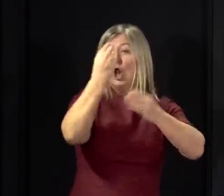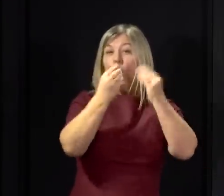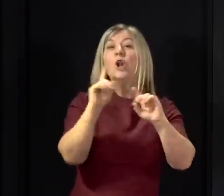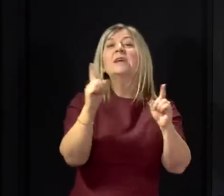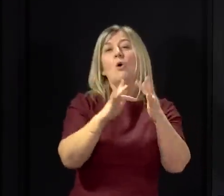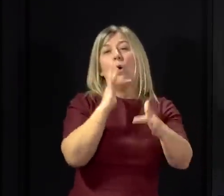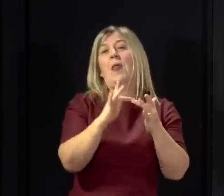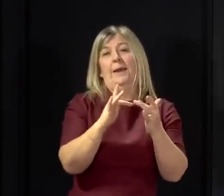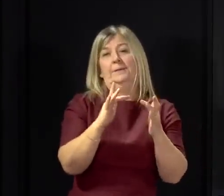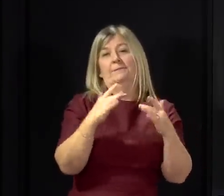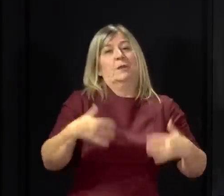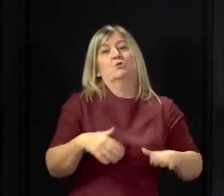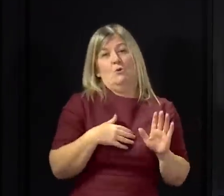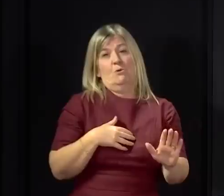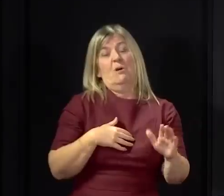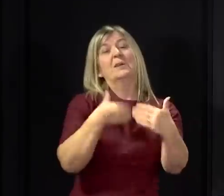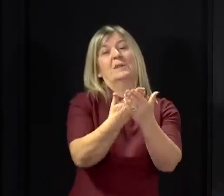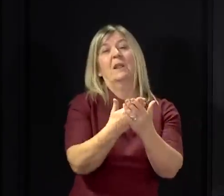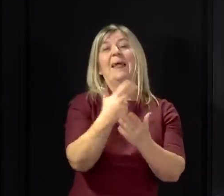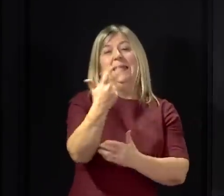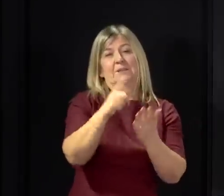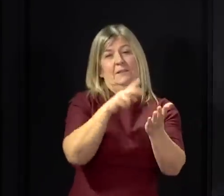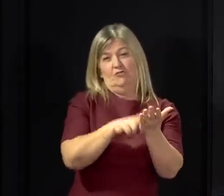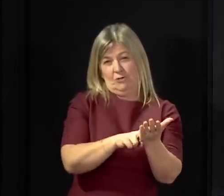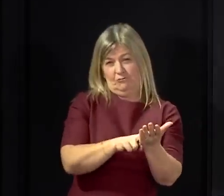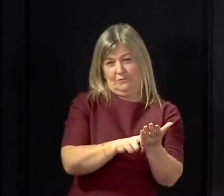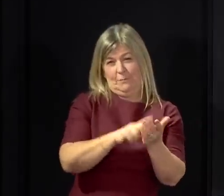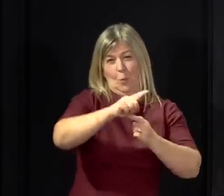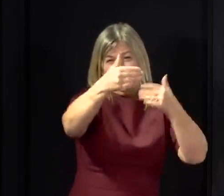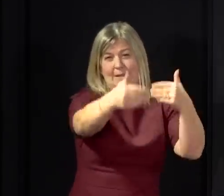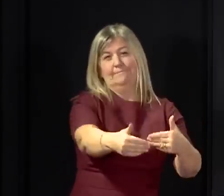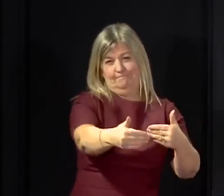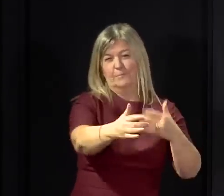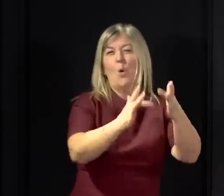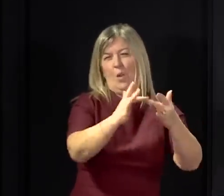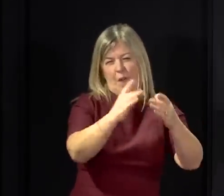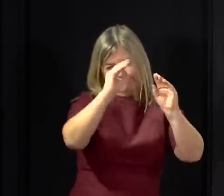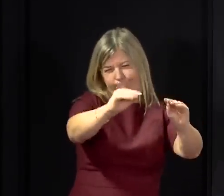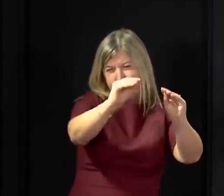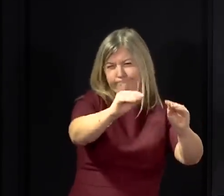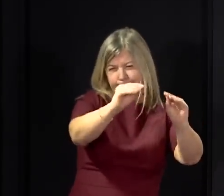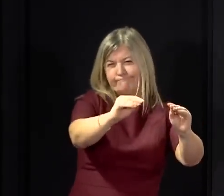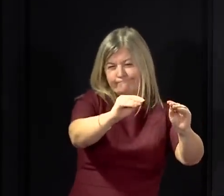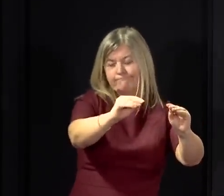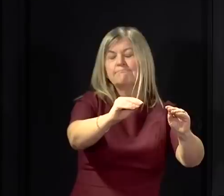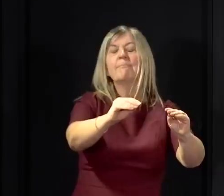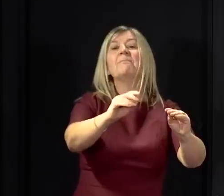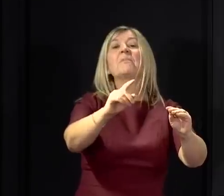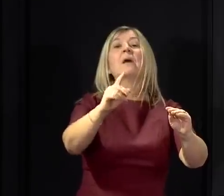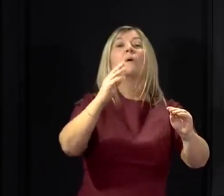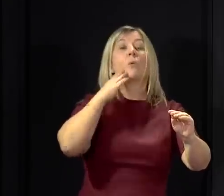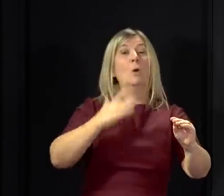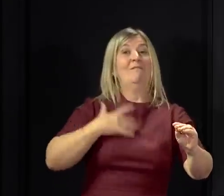online until at least the 18th of January. After that, assuming we are confident we have the virus under control, we